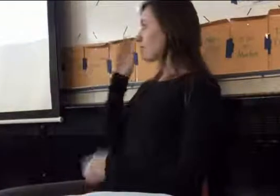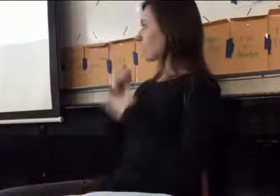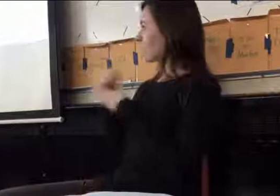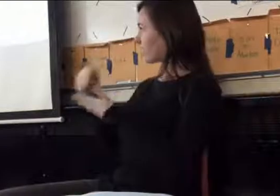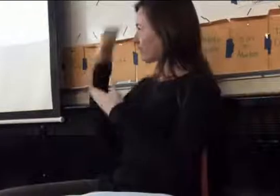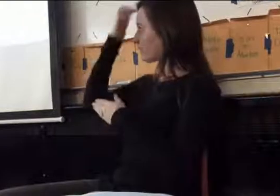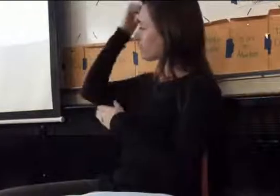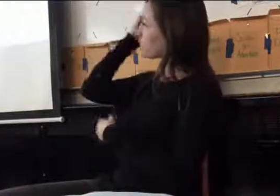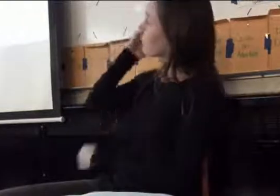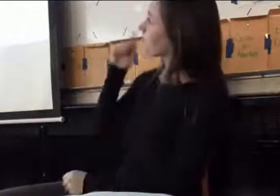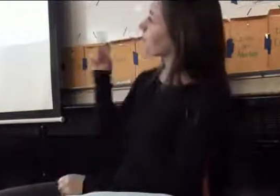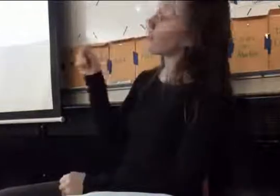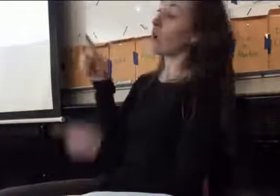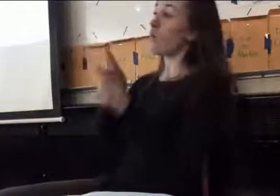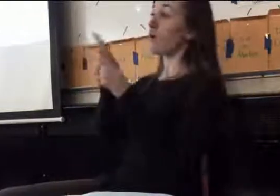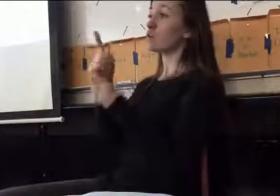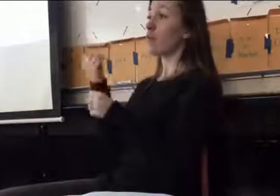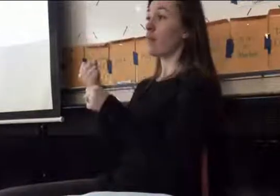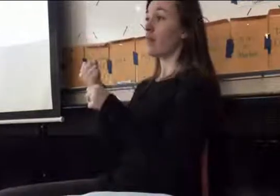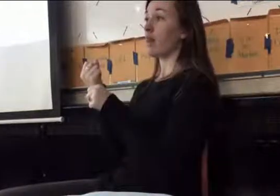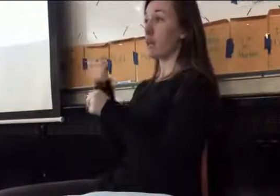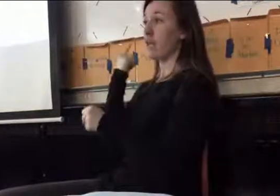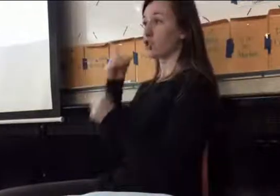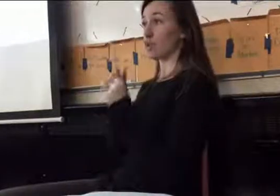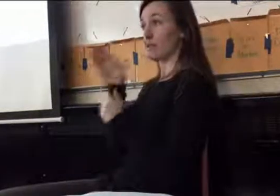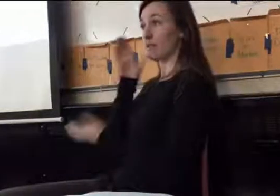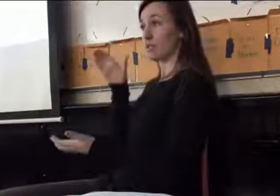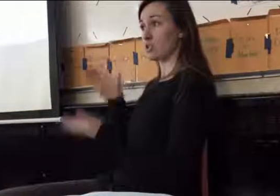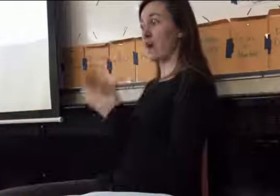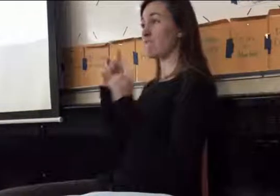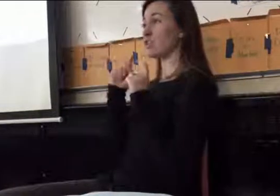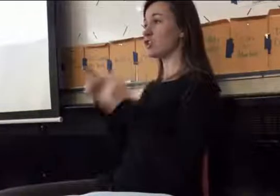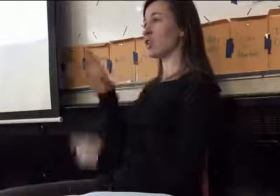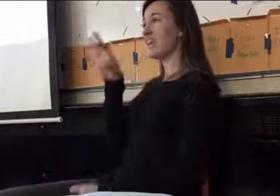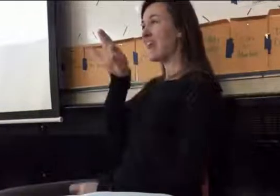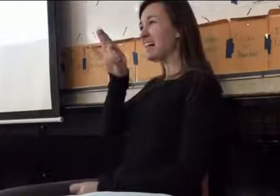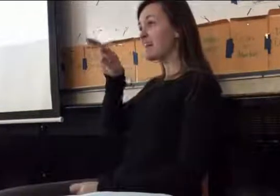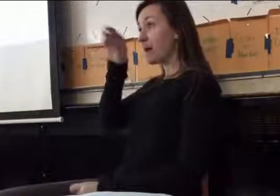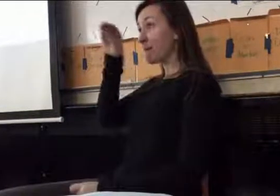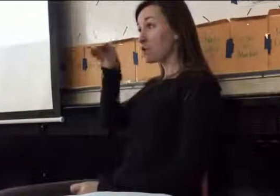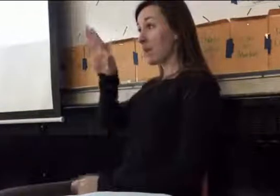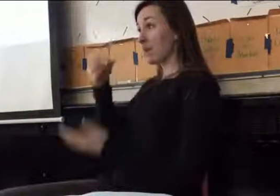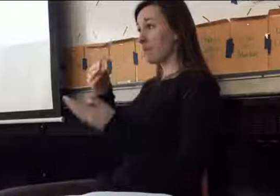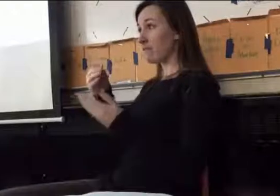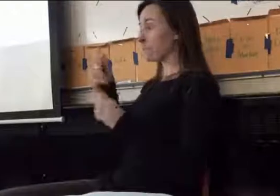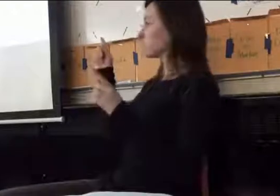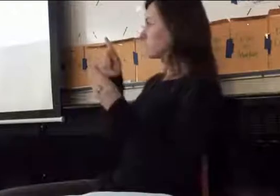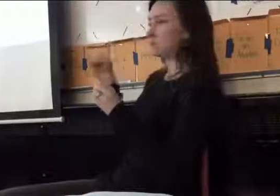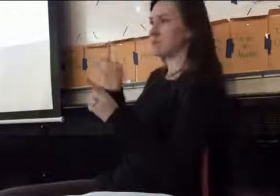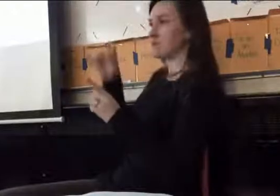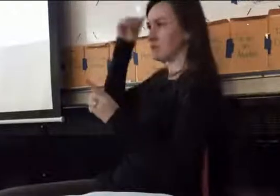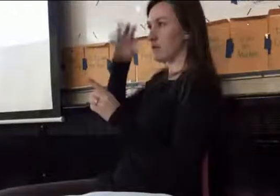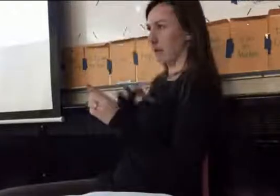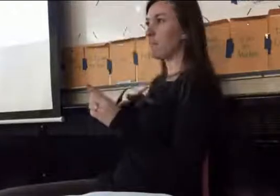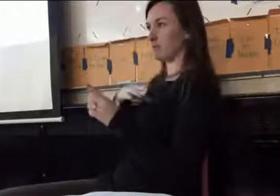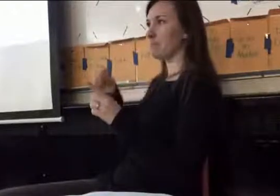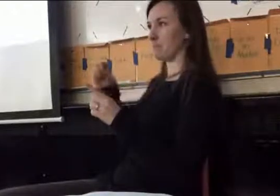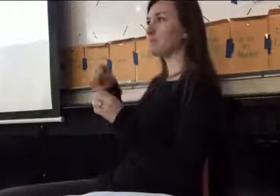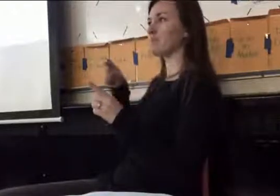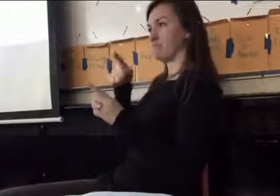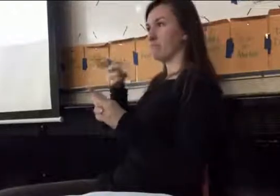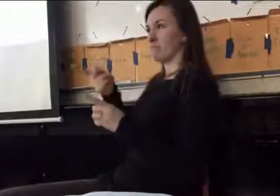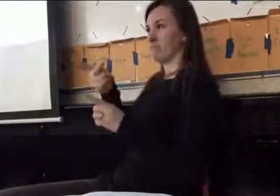they also, last year, along with his wife, decided to donate 99% of their wealth, which is the equivalent of $45